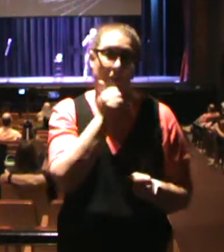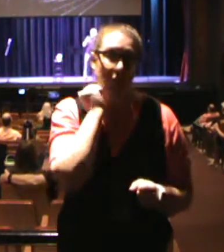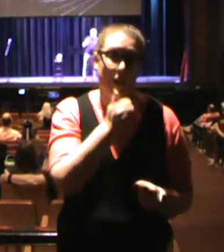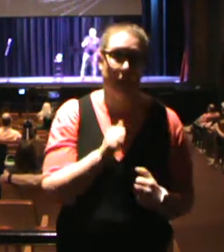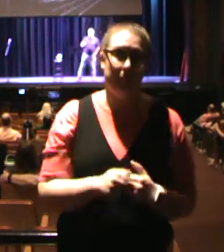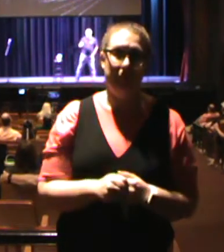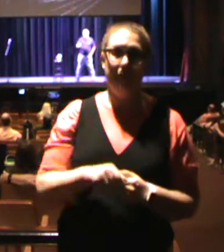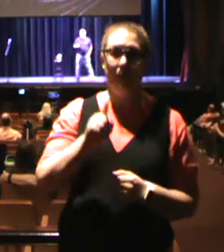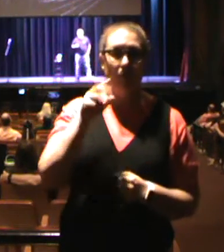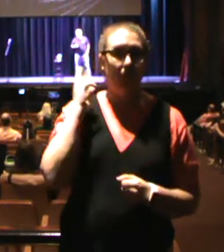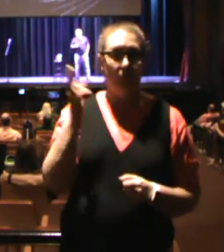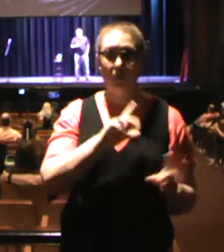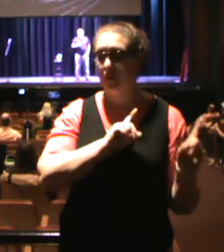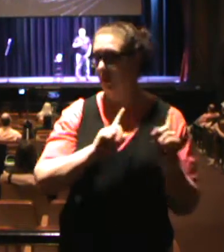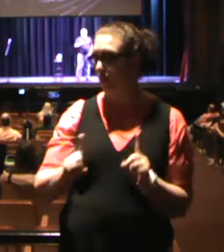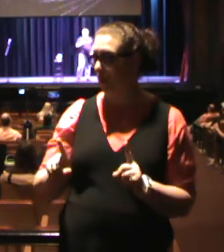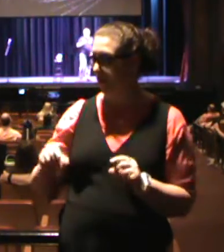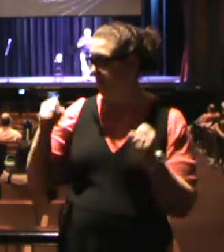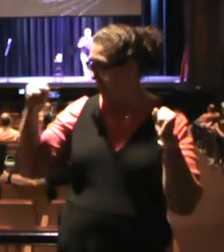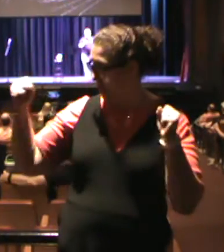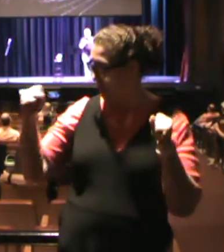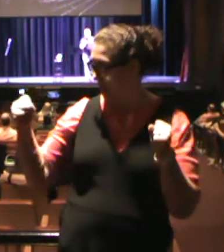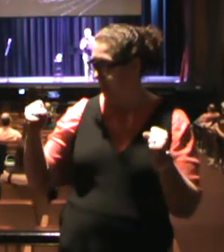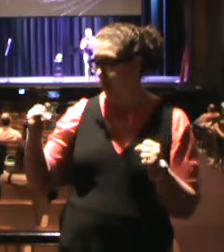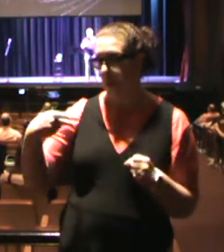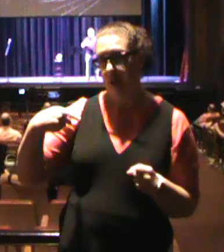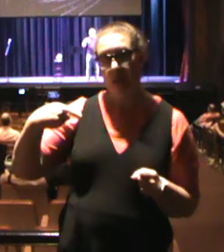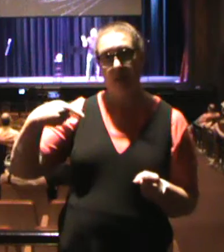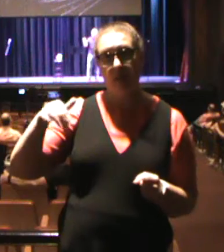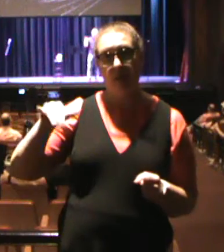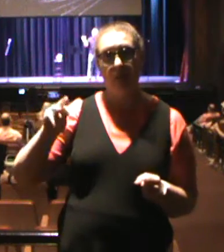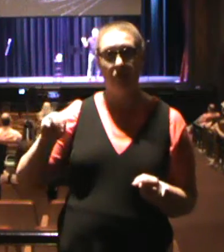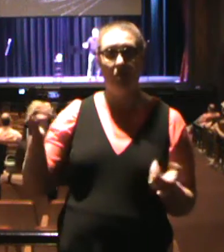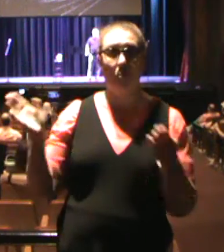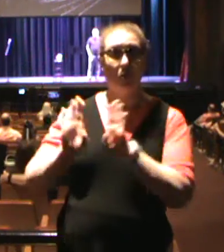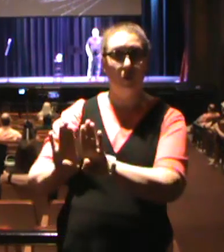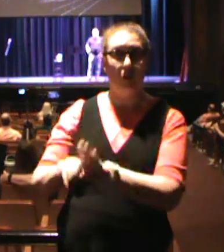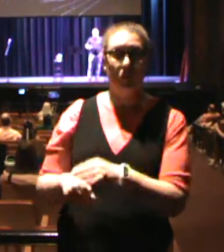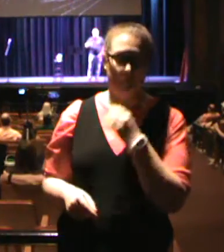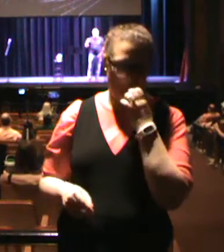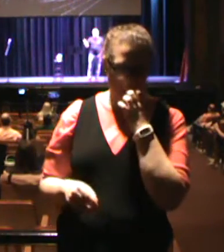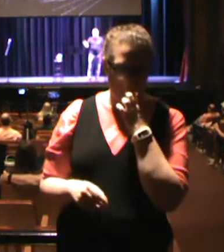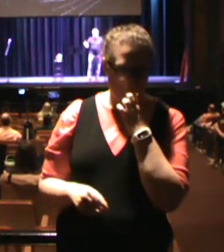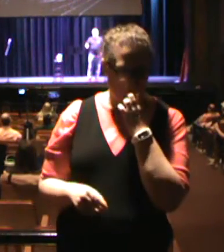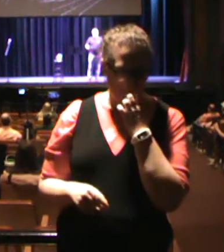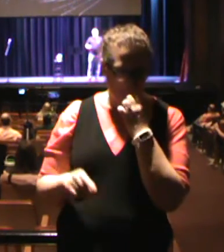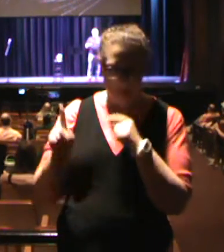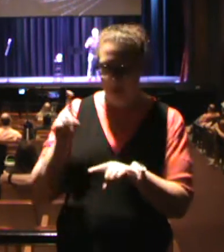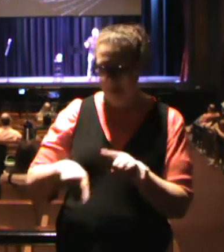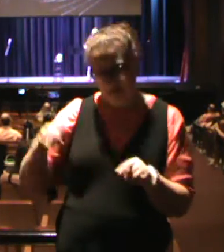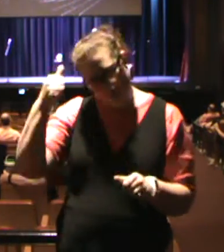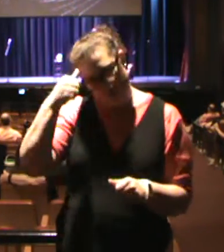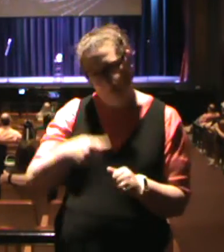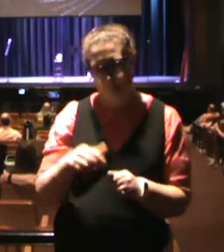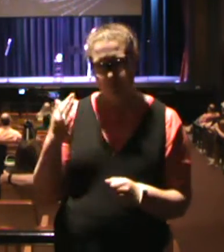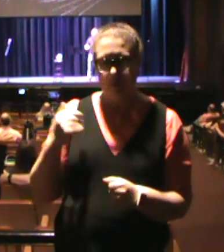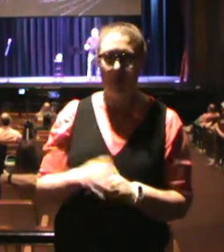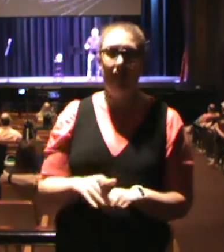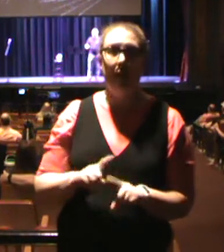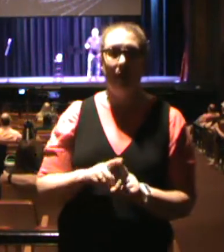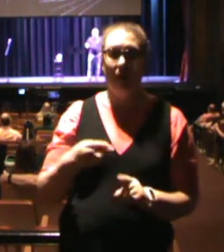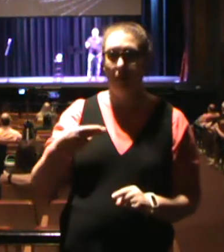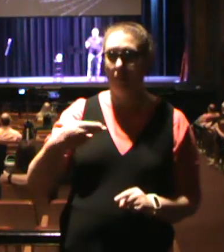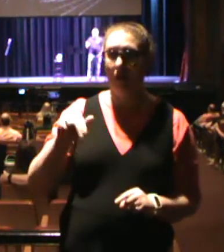reason, one day I went to work out, and the gym was closed for whatever reason. I can't remember why, but Hardee's was